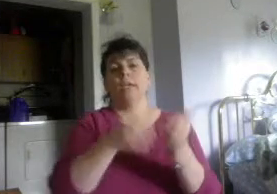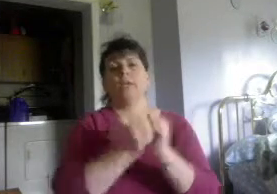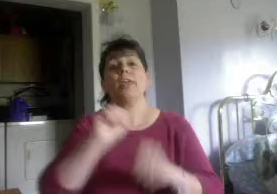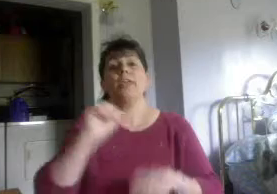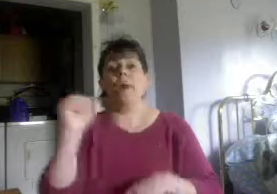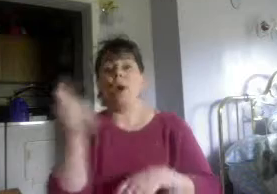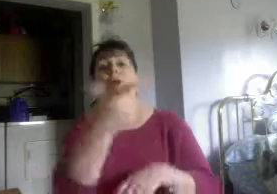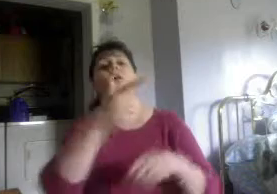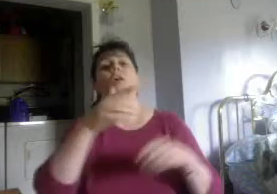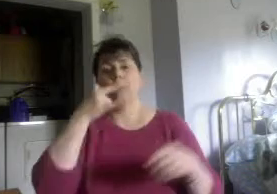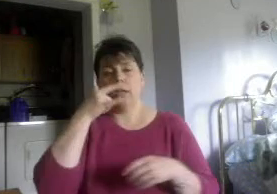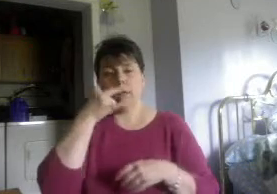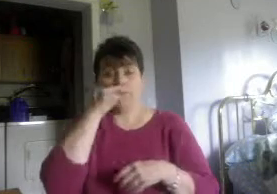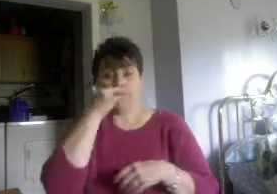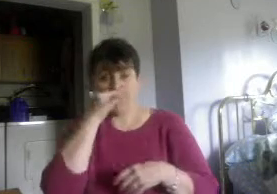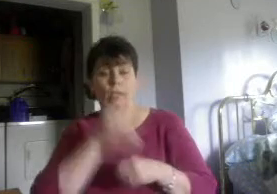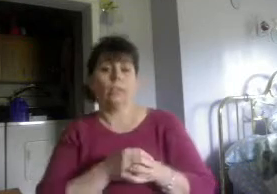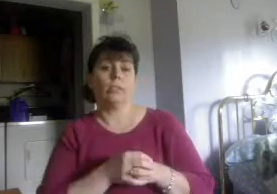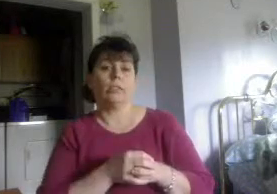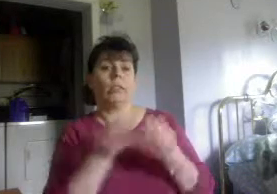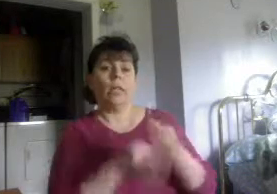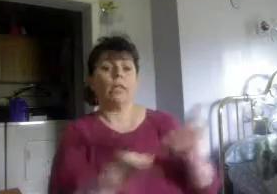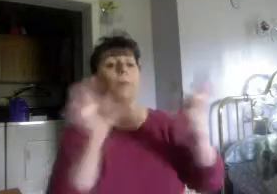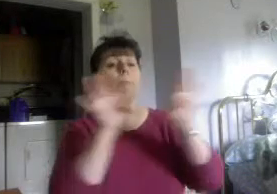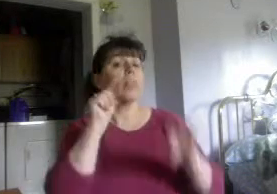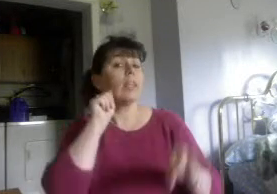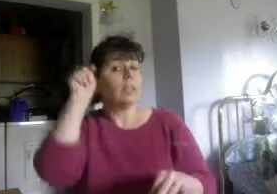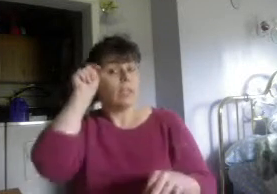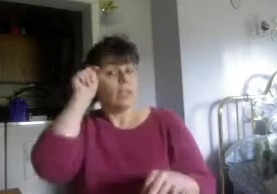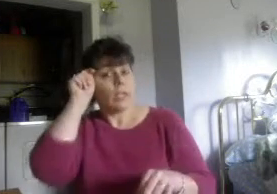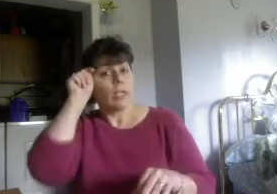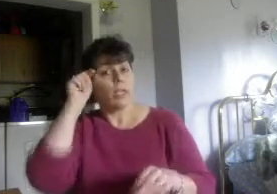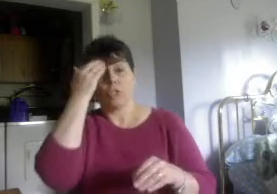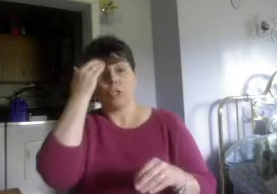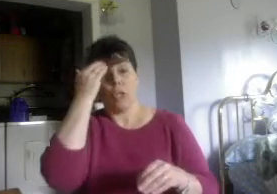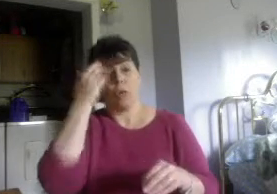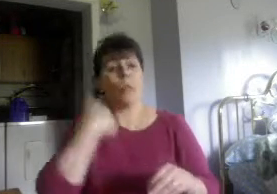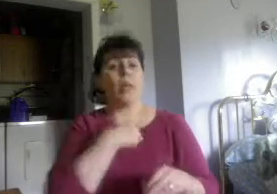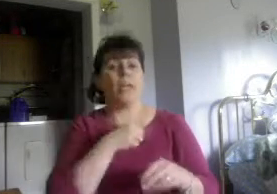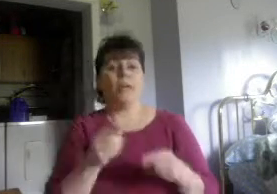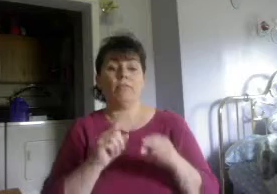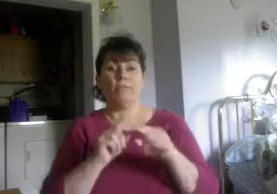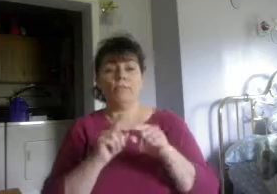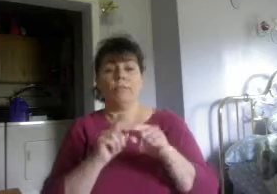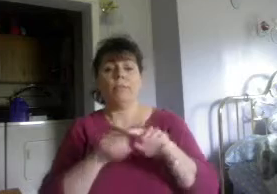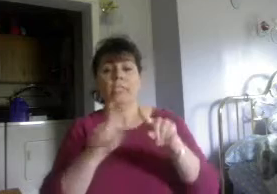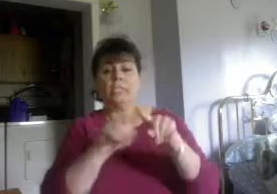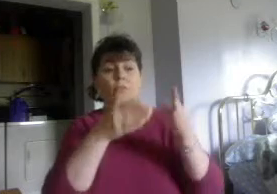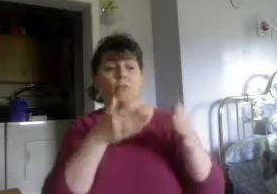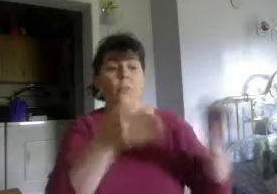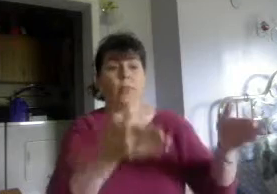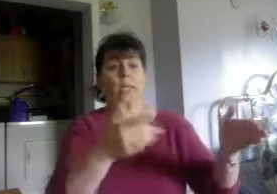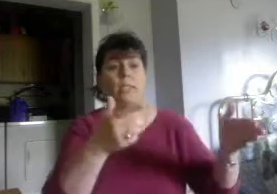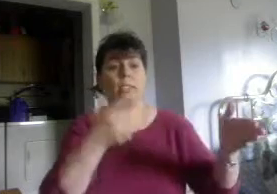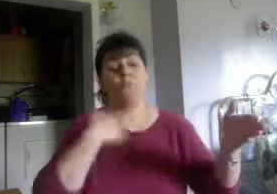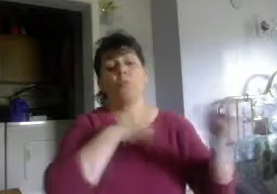that the teenagers know that there are several ways that they can respond to what might be an insensitive statement or a potentially